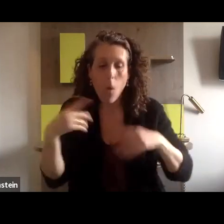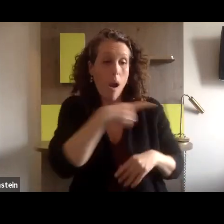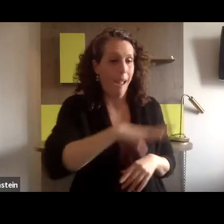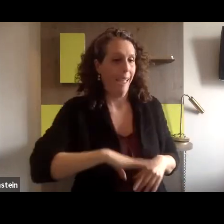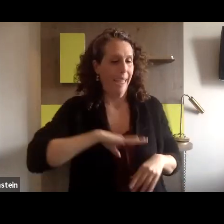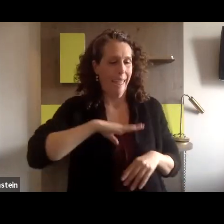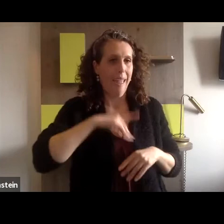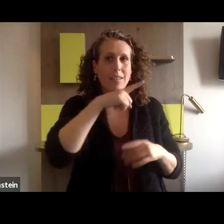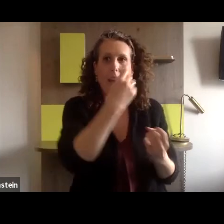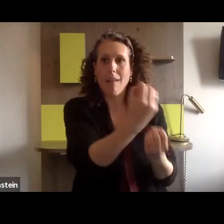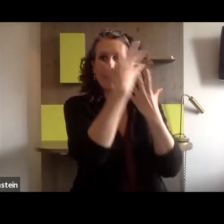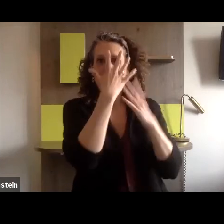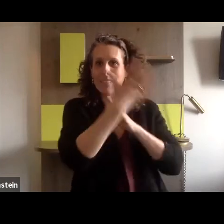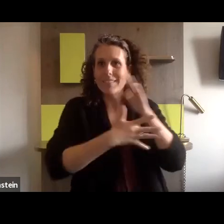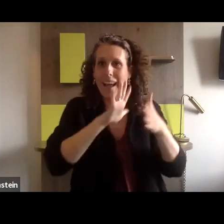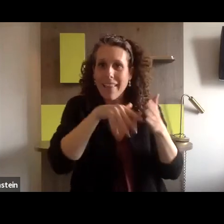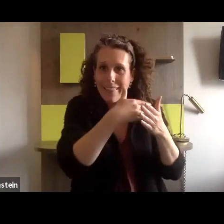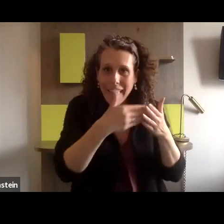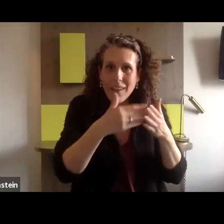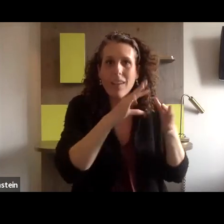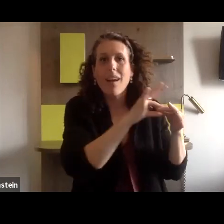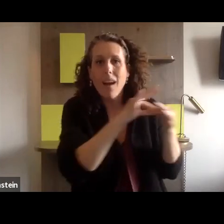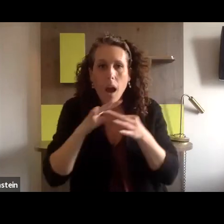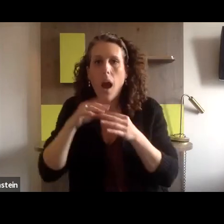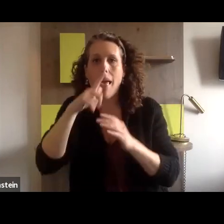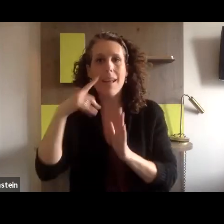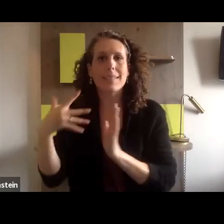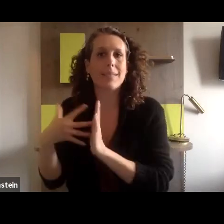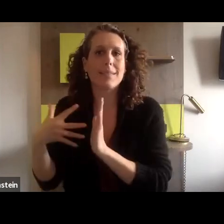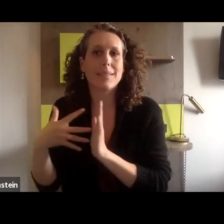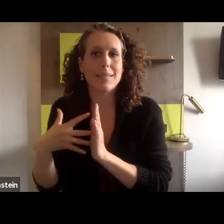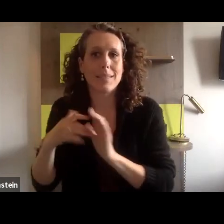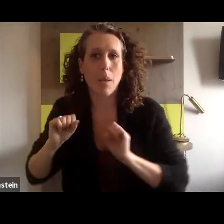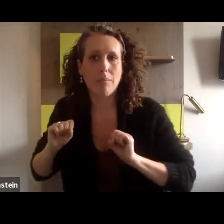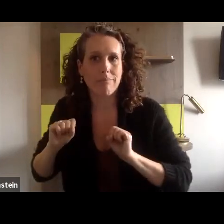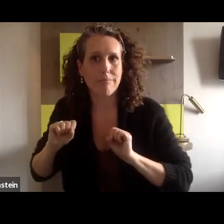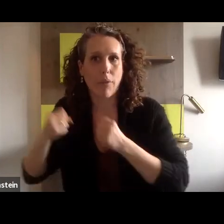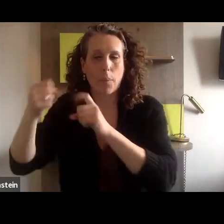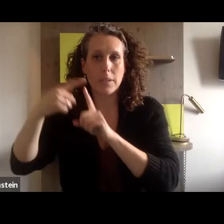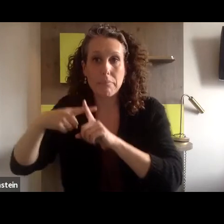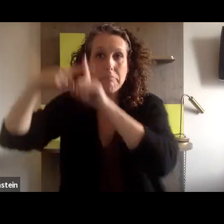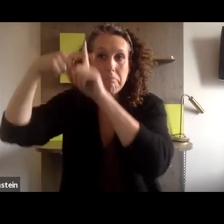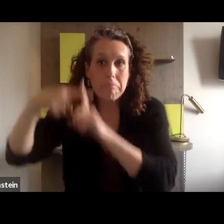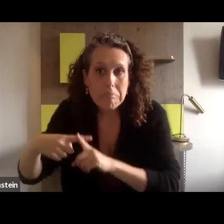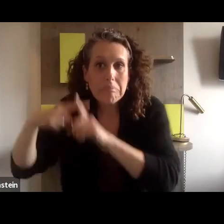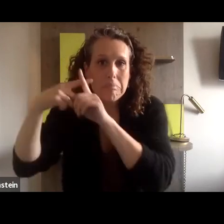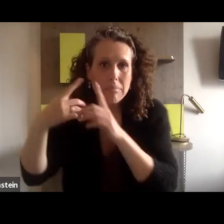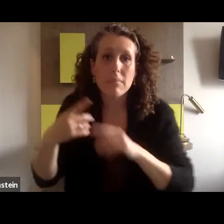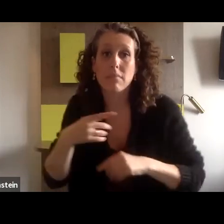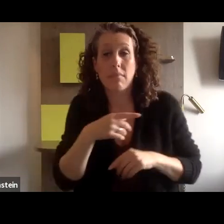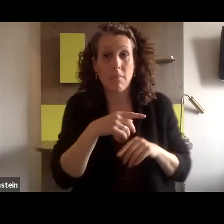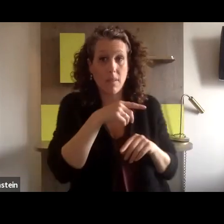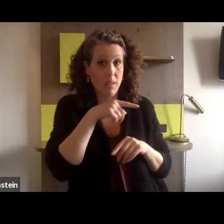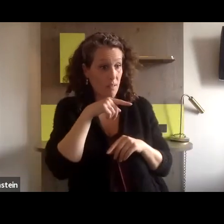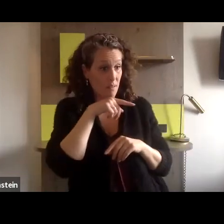language in relation to test performance in order to see how strongly they can explain differences in